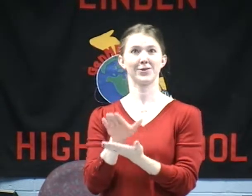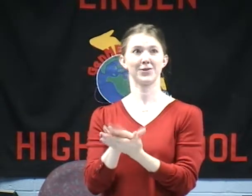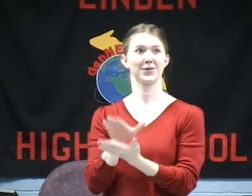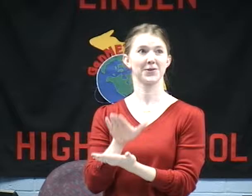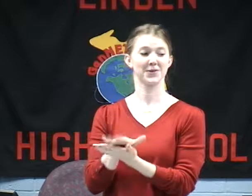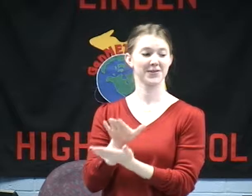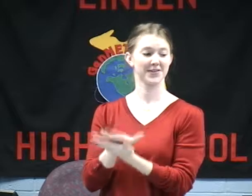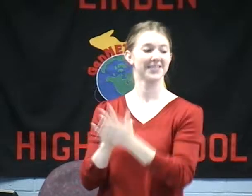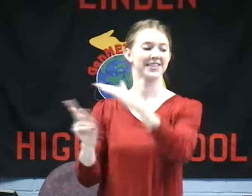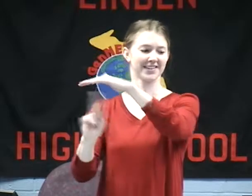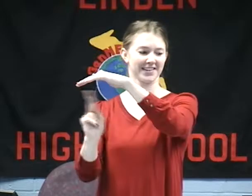School.